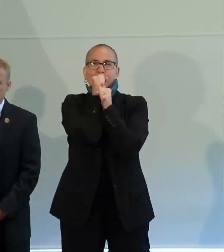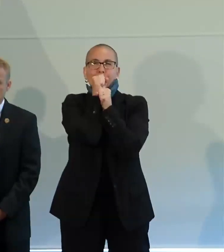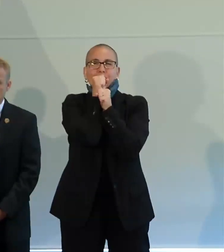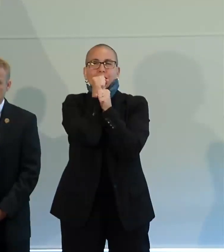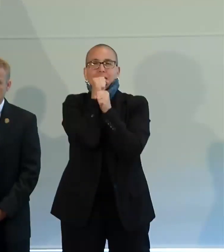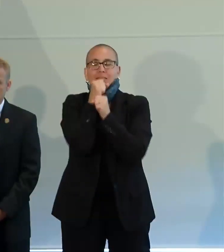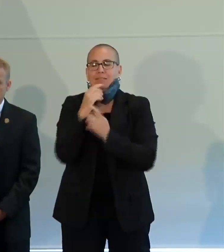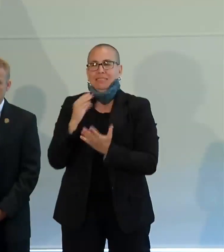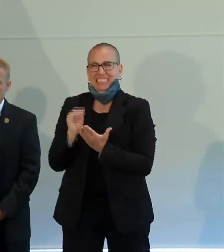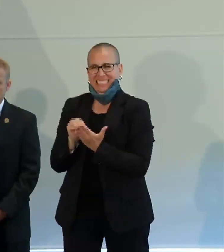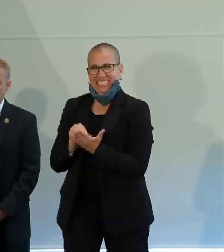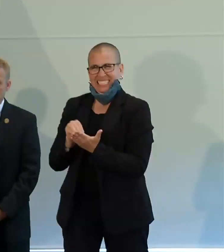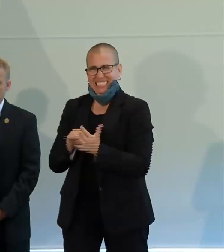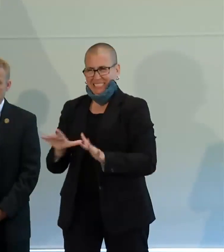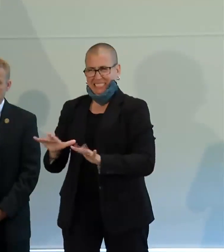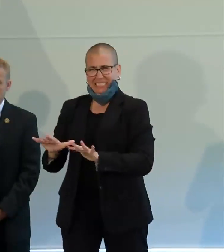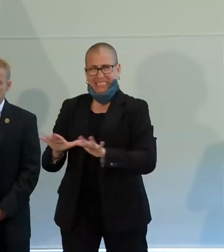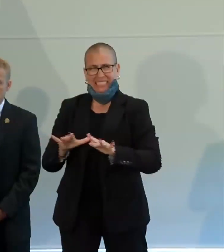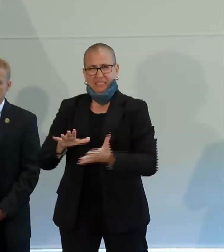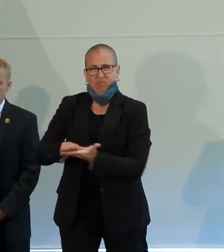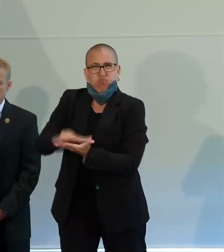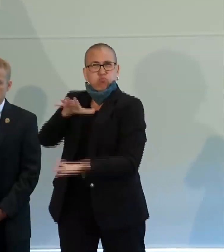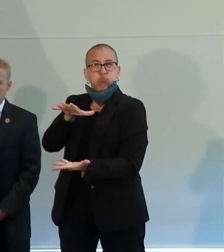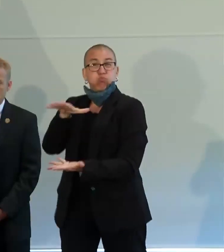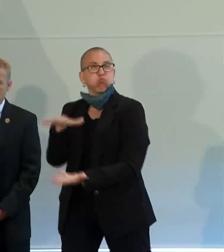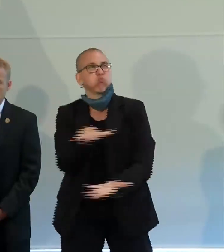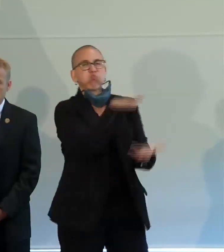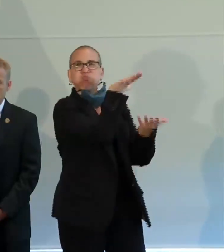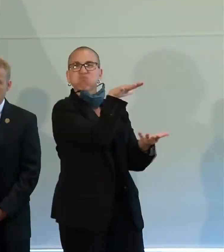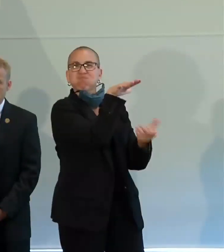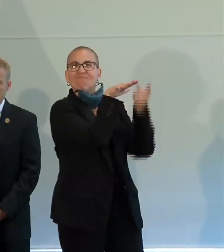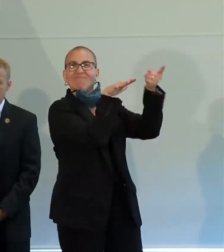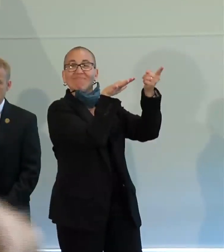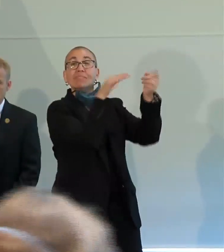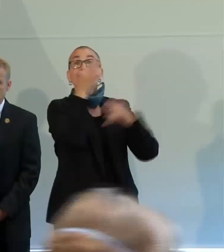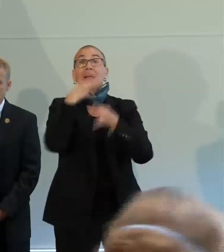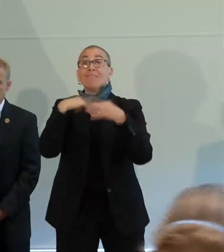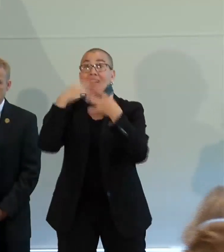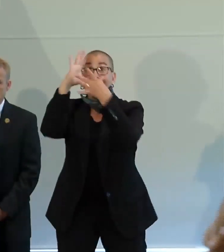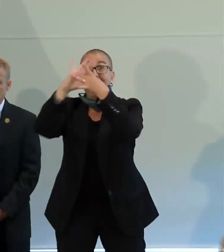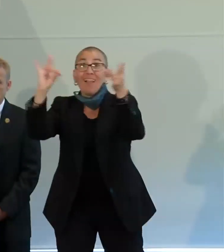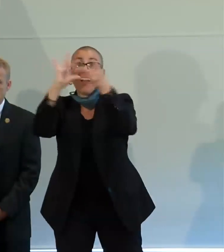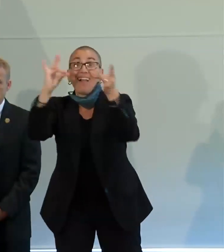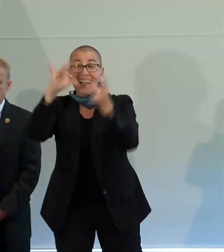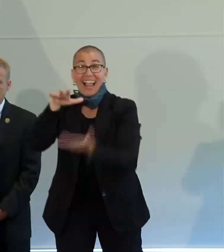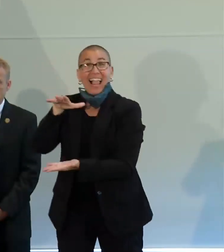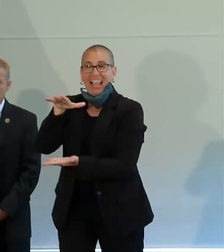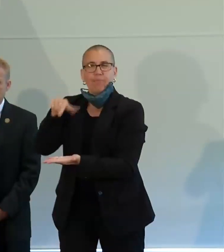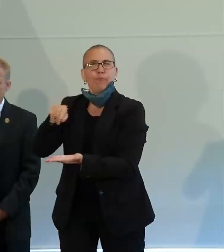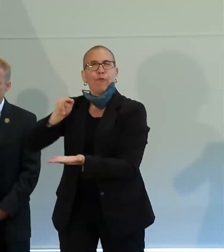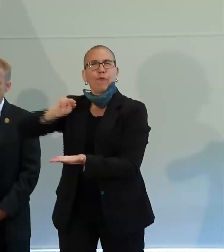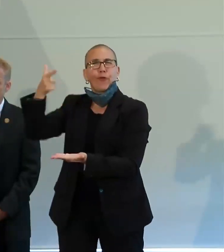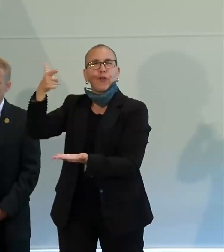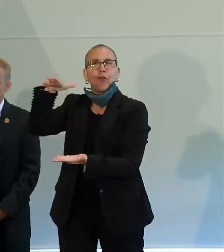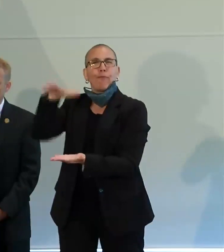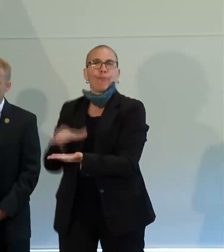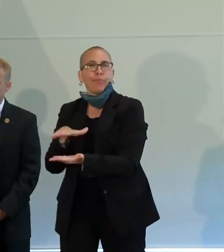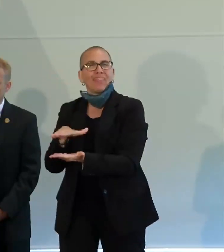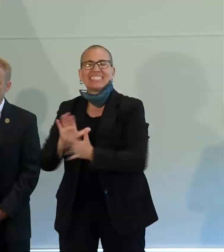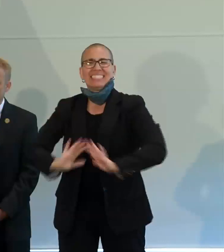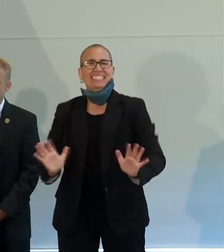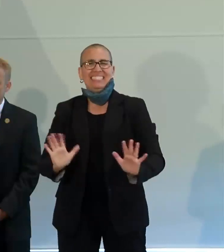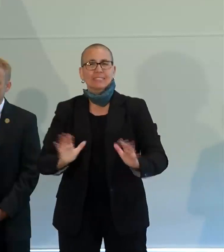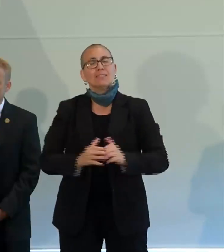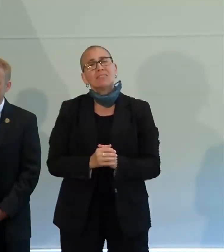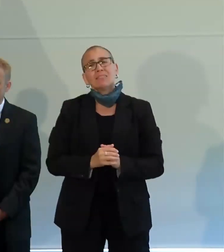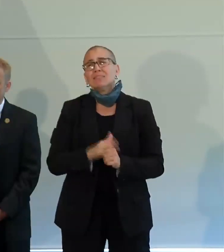make statements in the press, but to do our talking in court. So I ask for your patience again while we